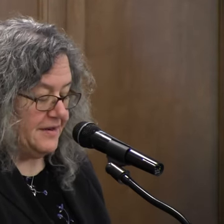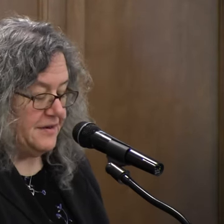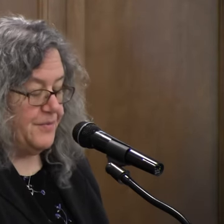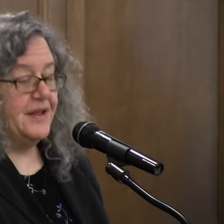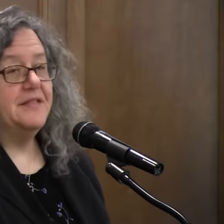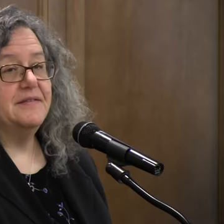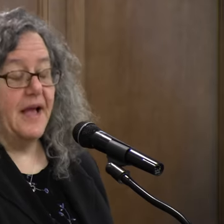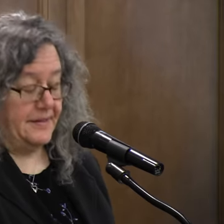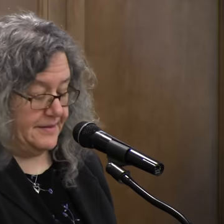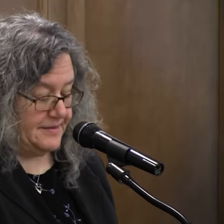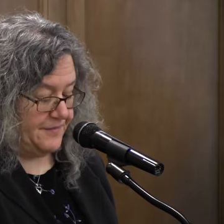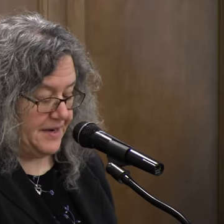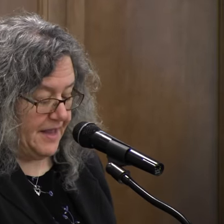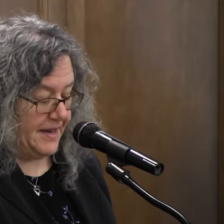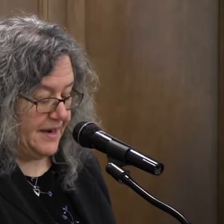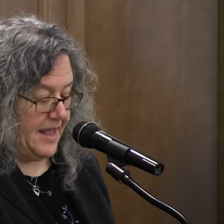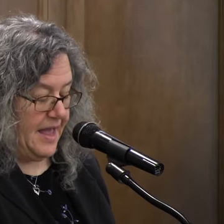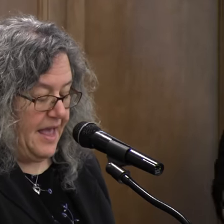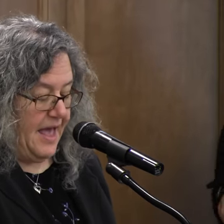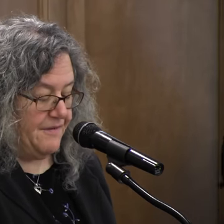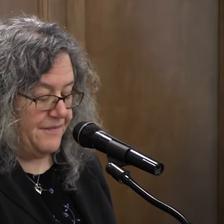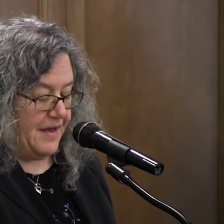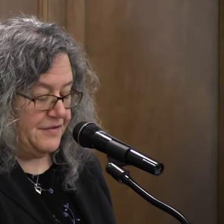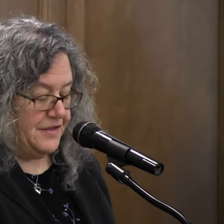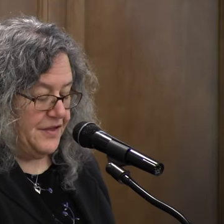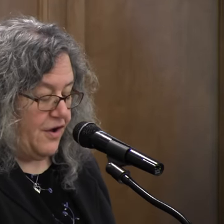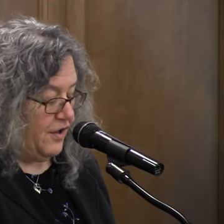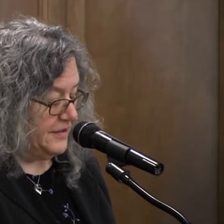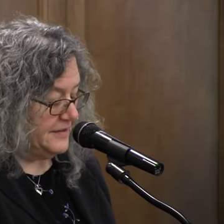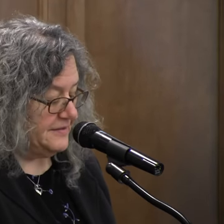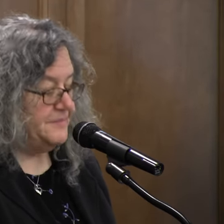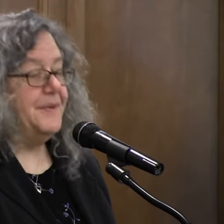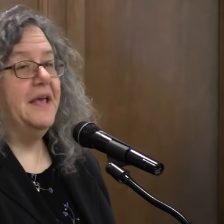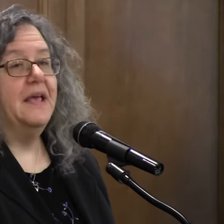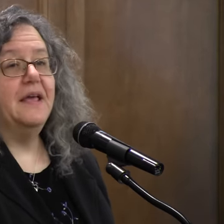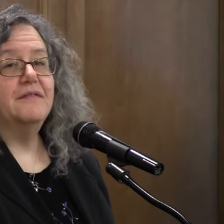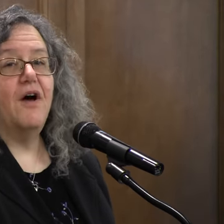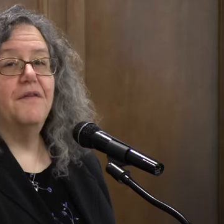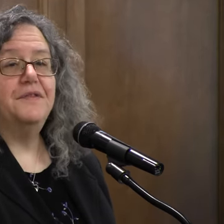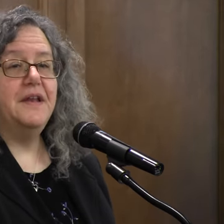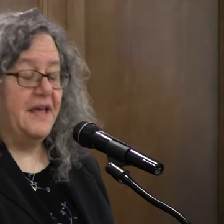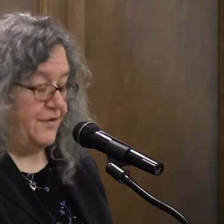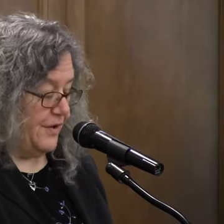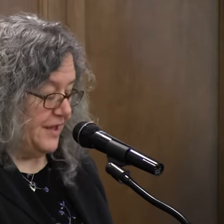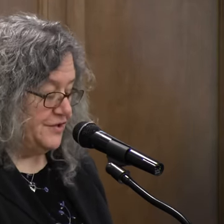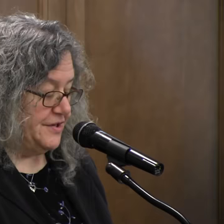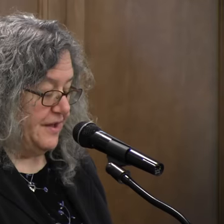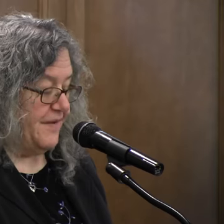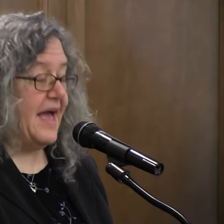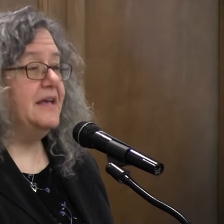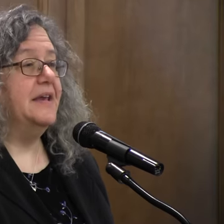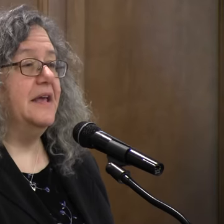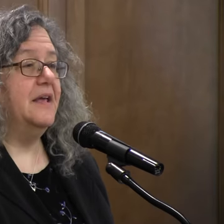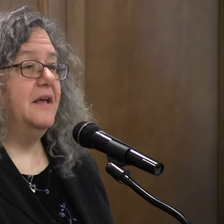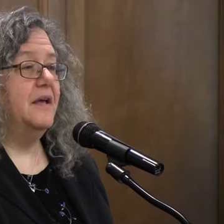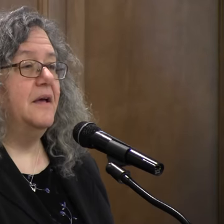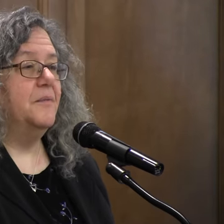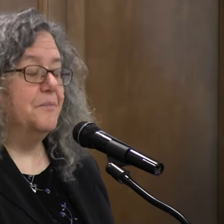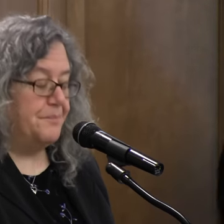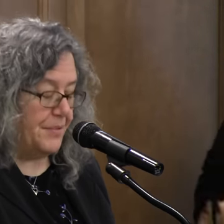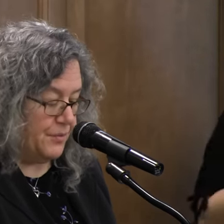already begun to break the silence of the night have found that the calling to speak is often a vocation of